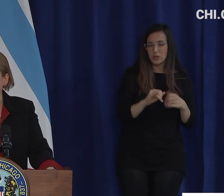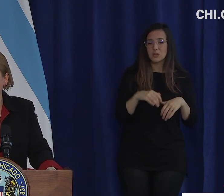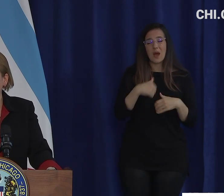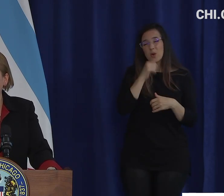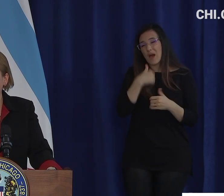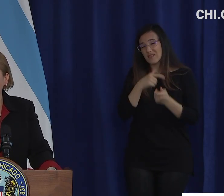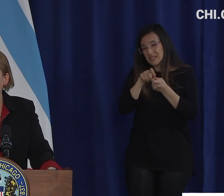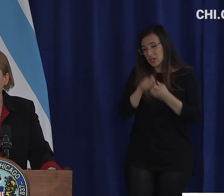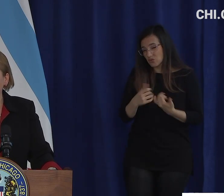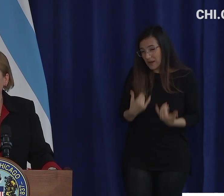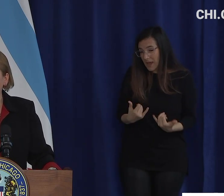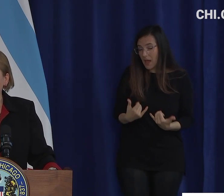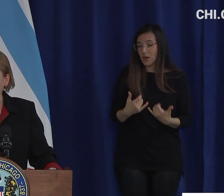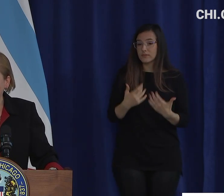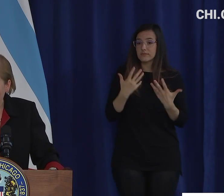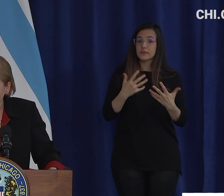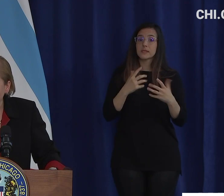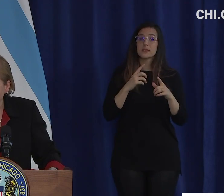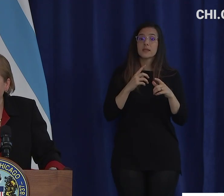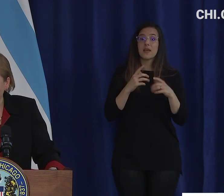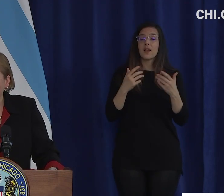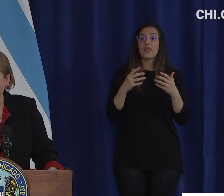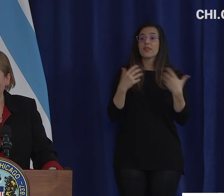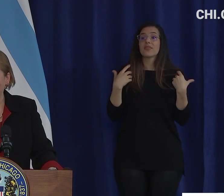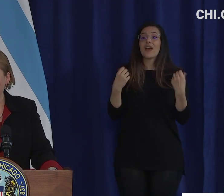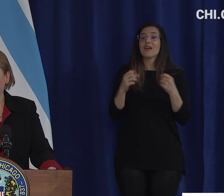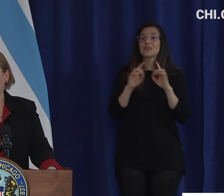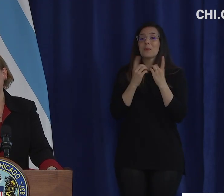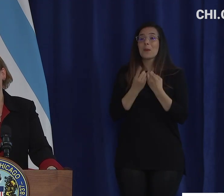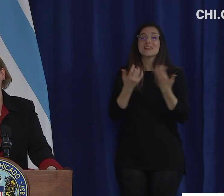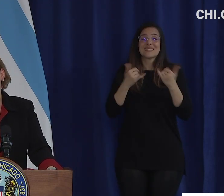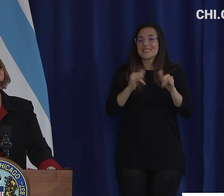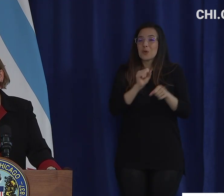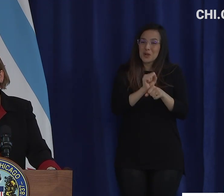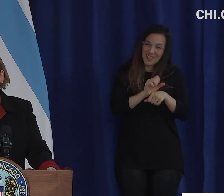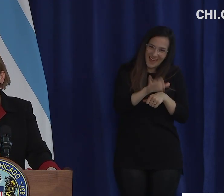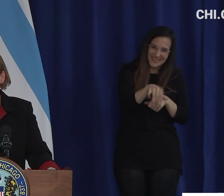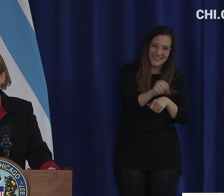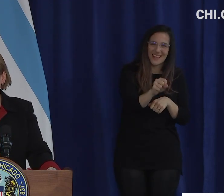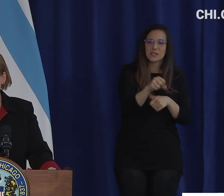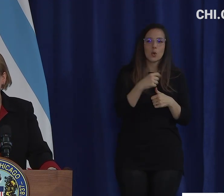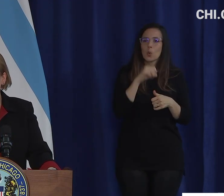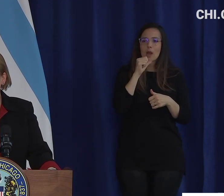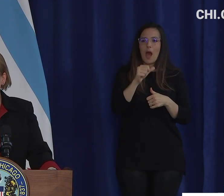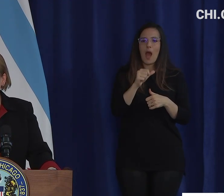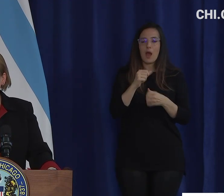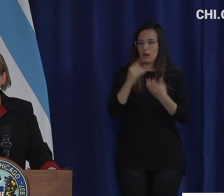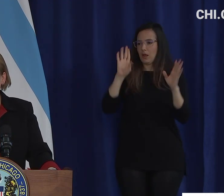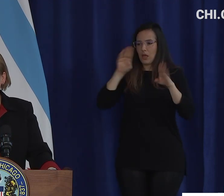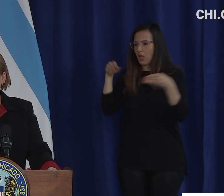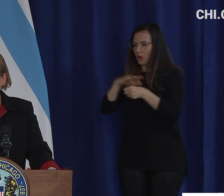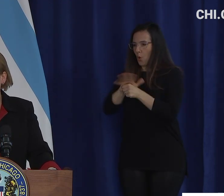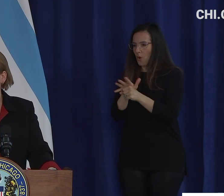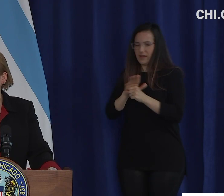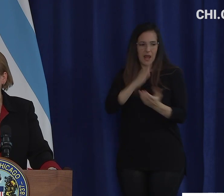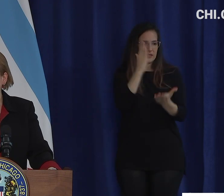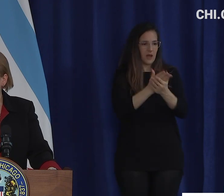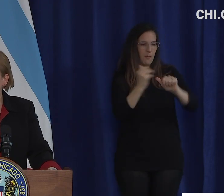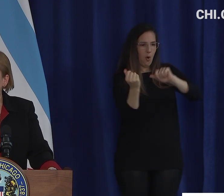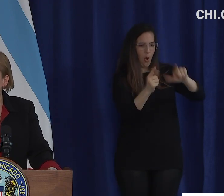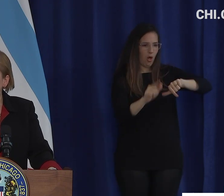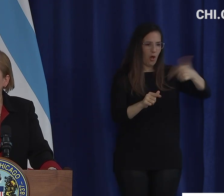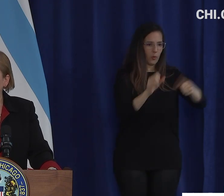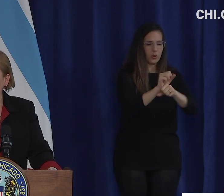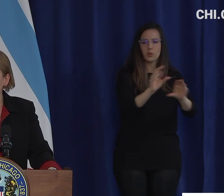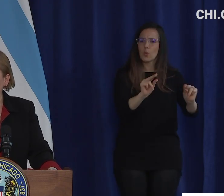remains, the health department has not stopped all the other work that we do, and lead poisoning prevention really remains,